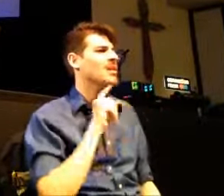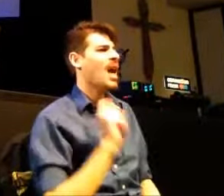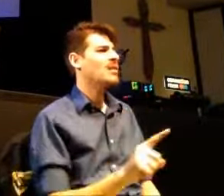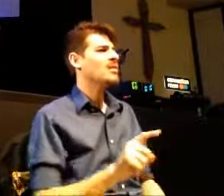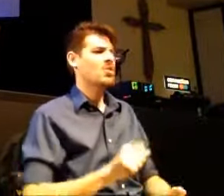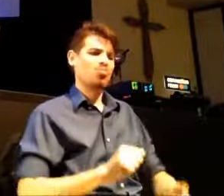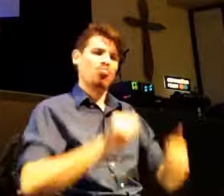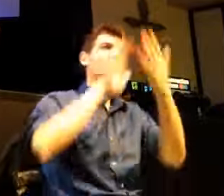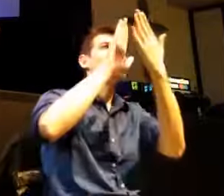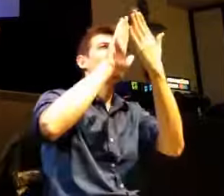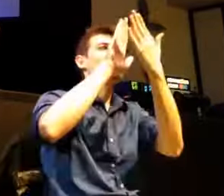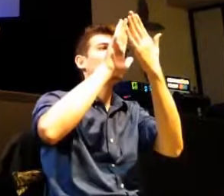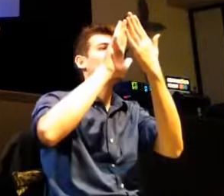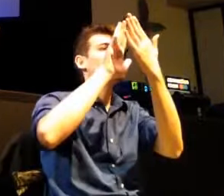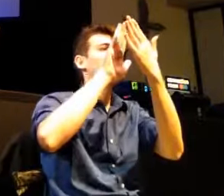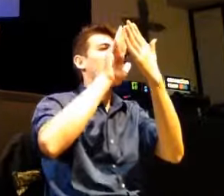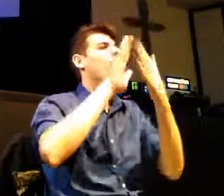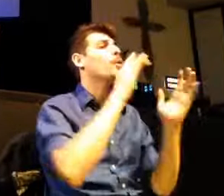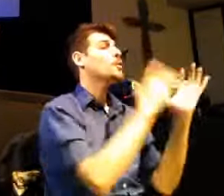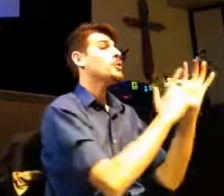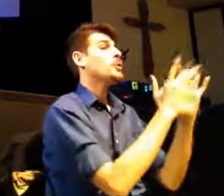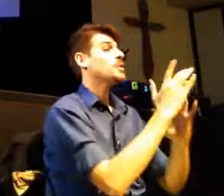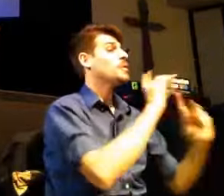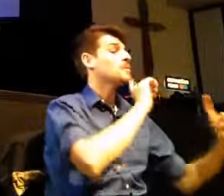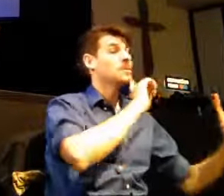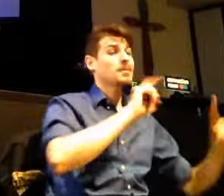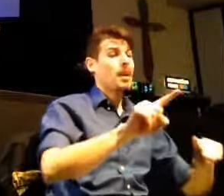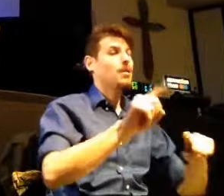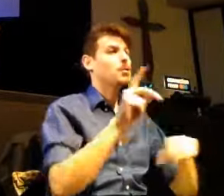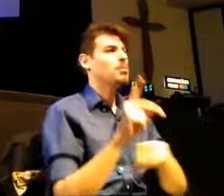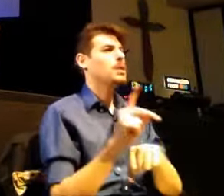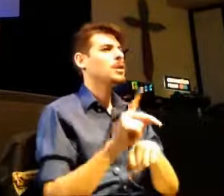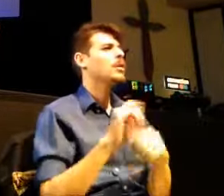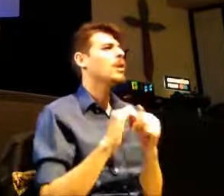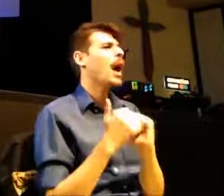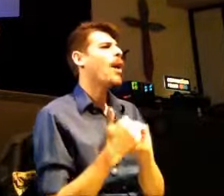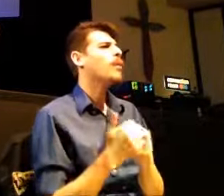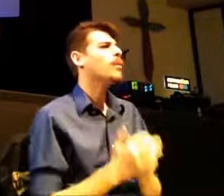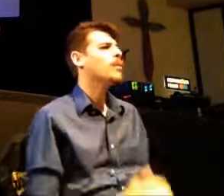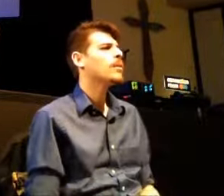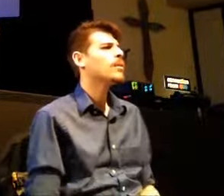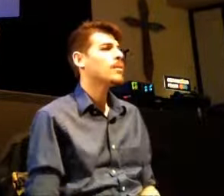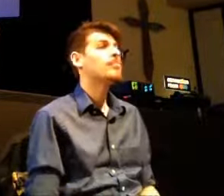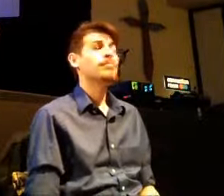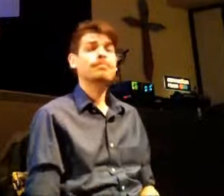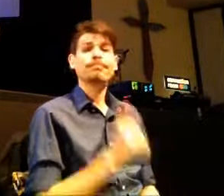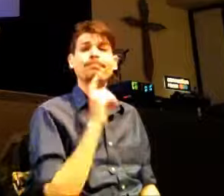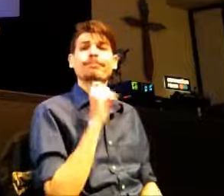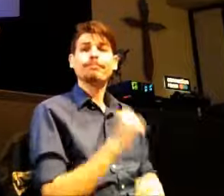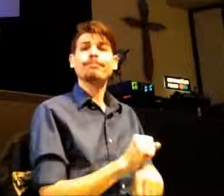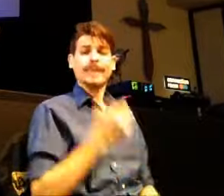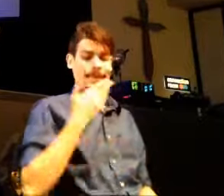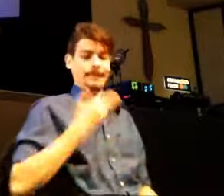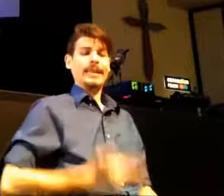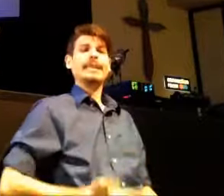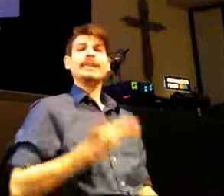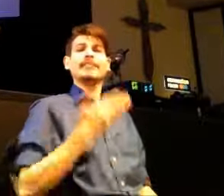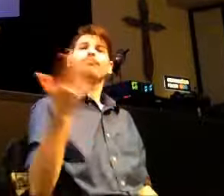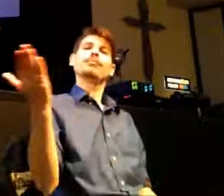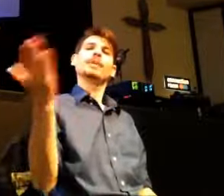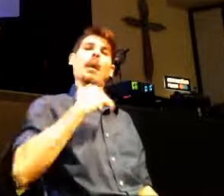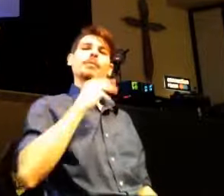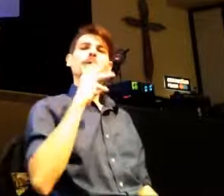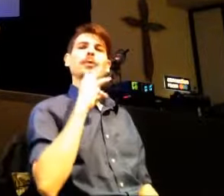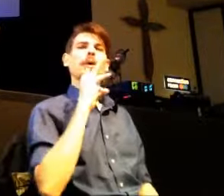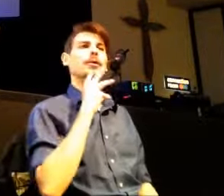me. And here's what I want you to do. I want you to come out on the water. And this leads to the second thing that we've got to